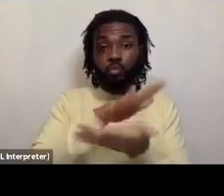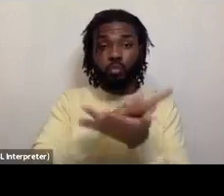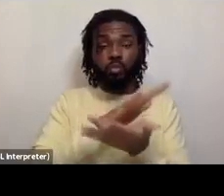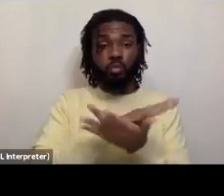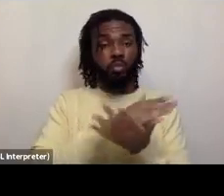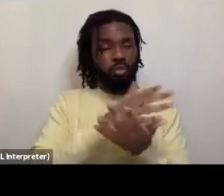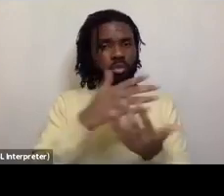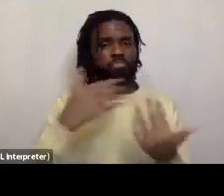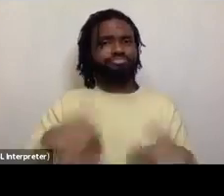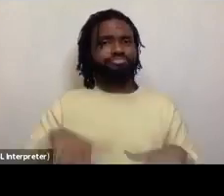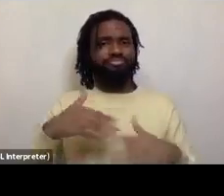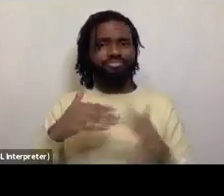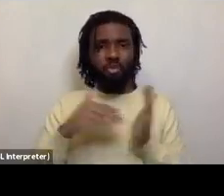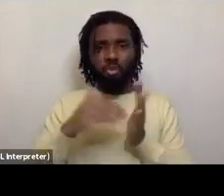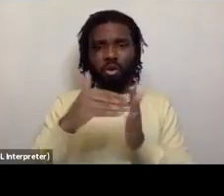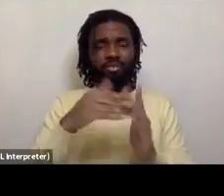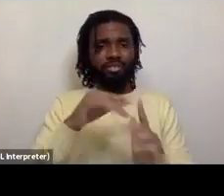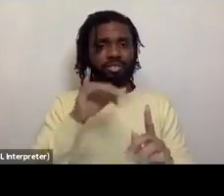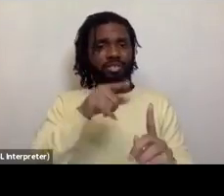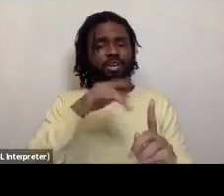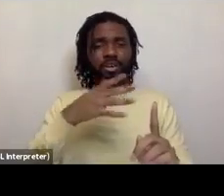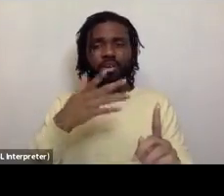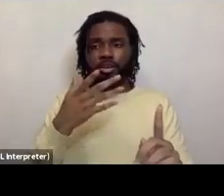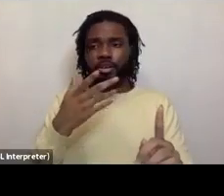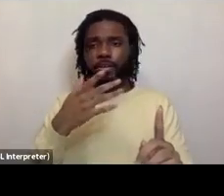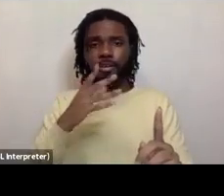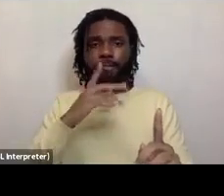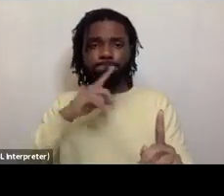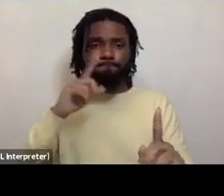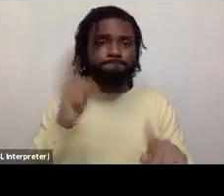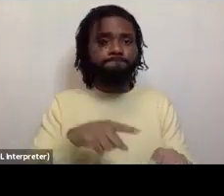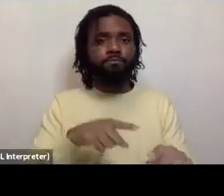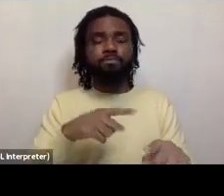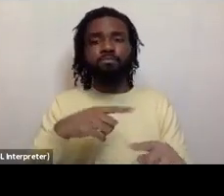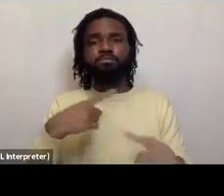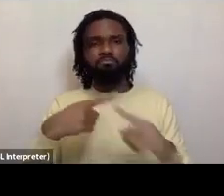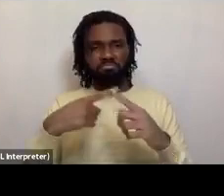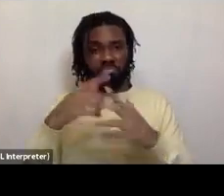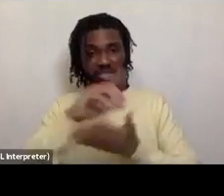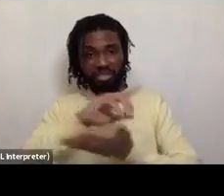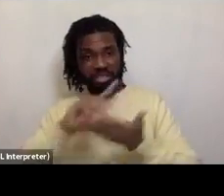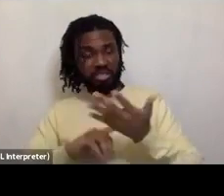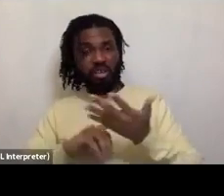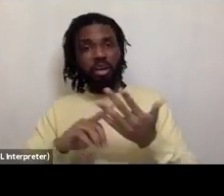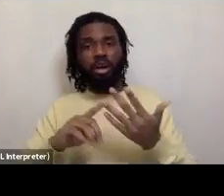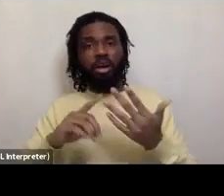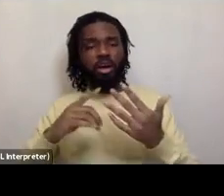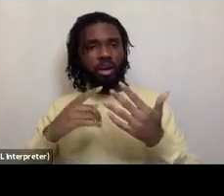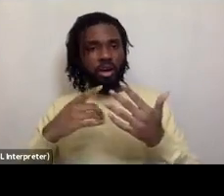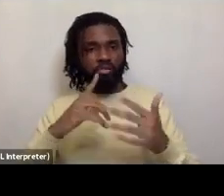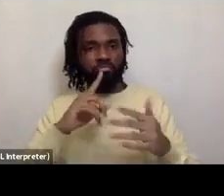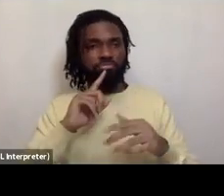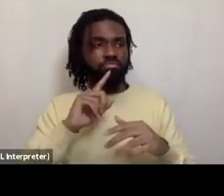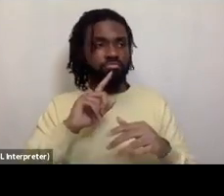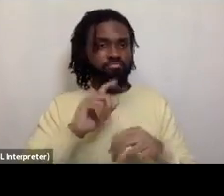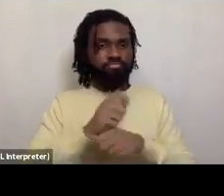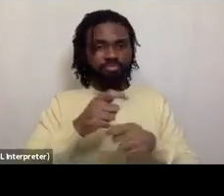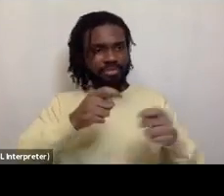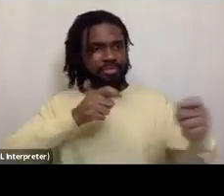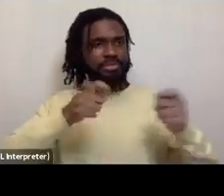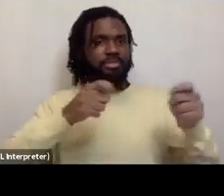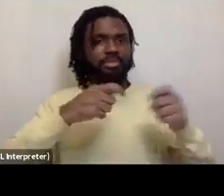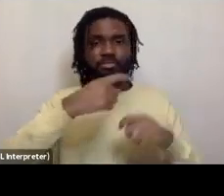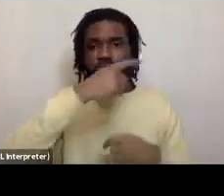often ordered and designed in a way to exert control over Black, brown,